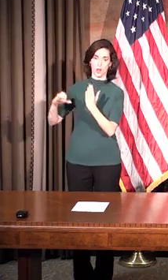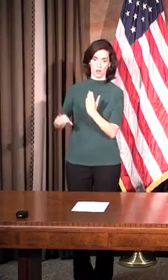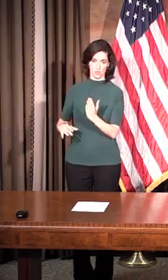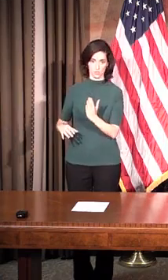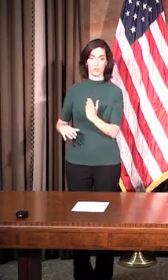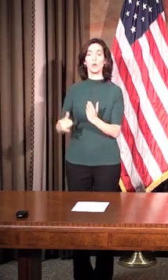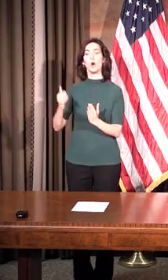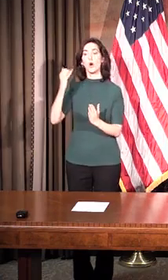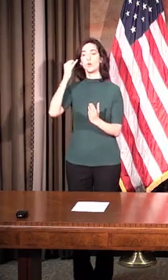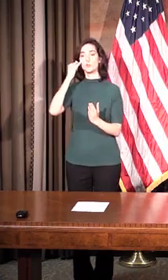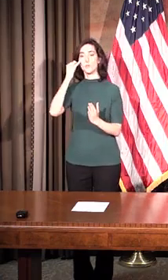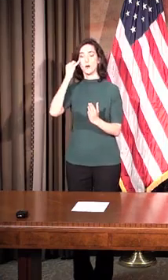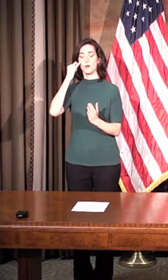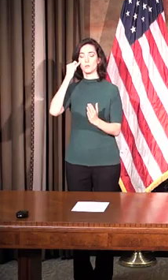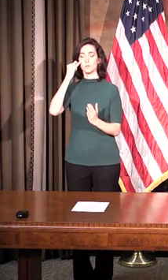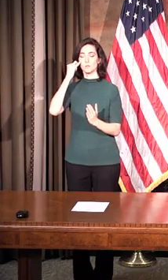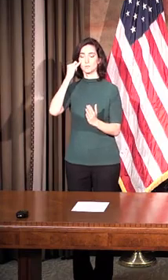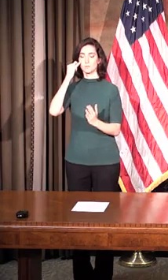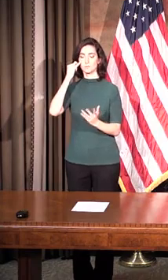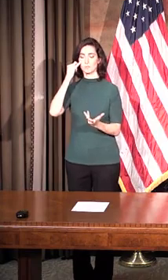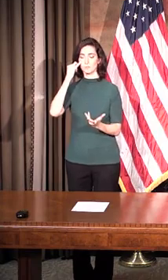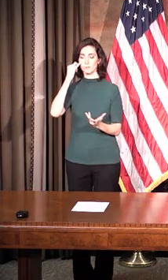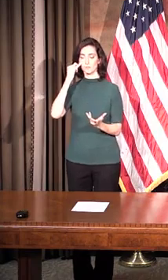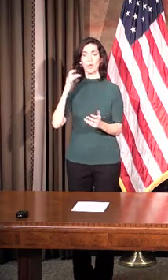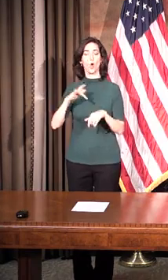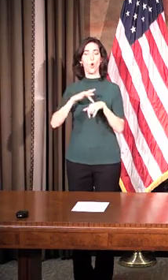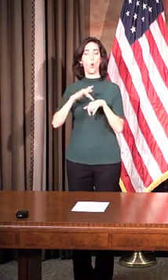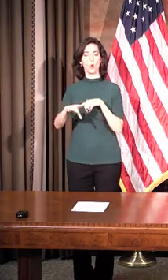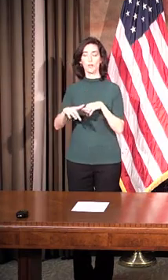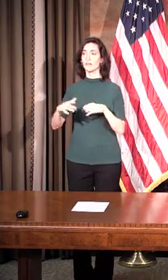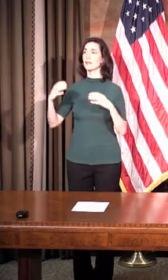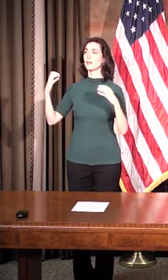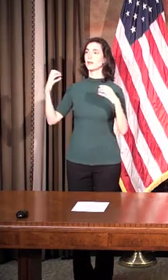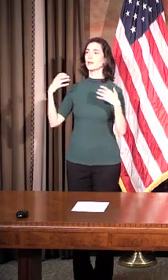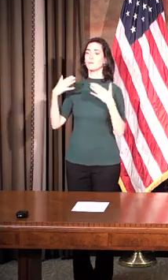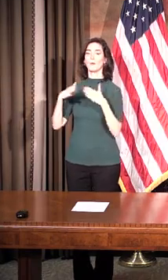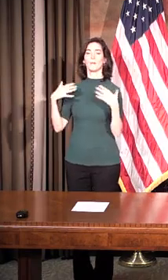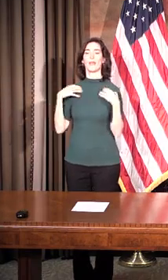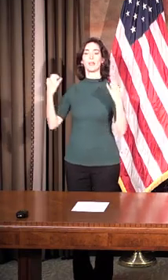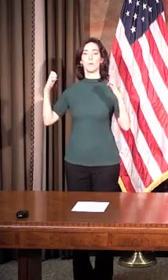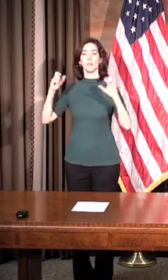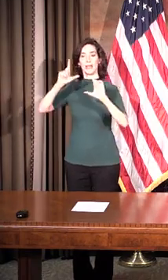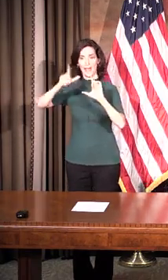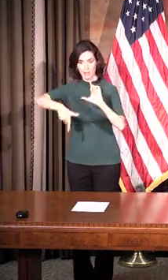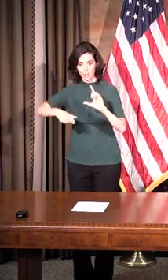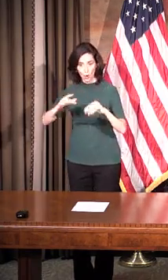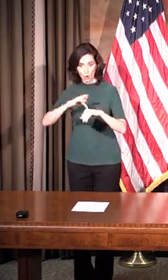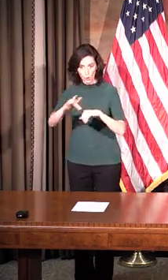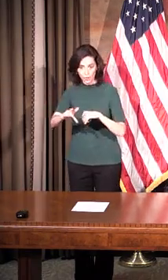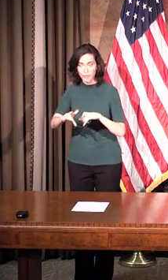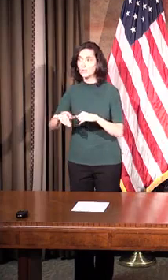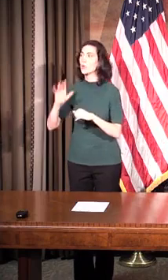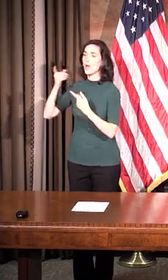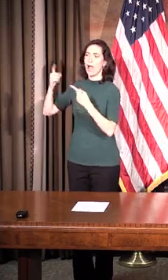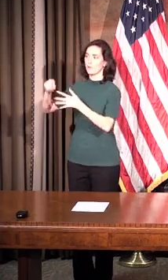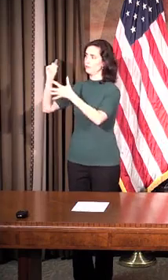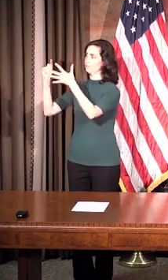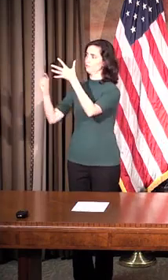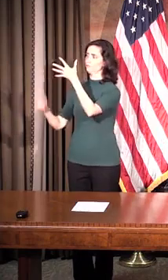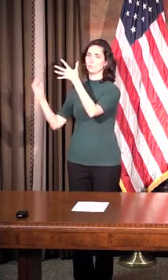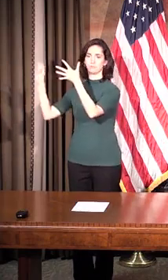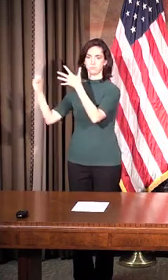consequences of prematurely ending the public health emergency. Quite frankly, you put